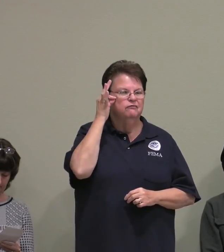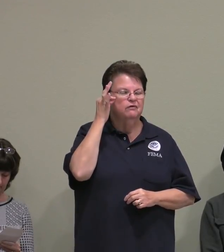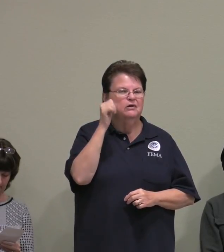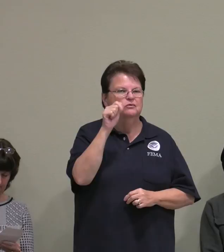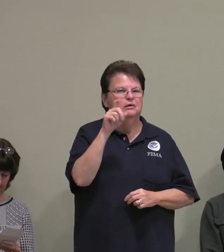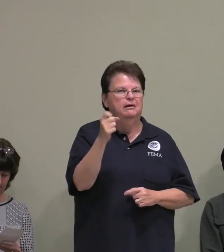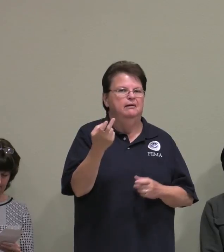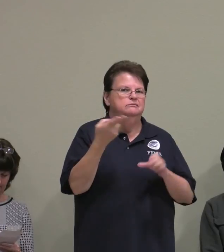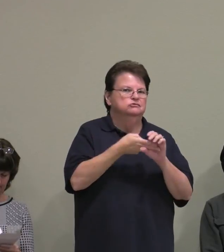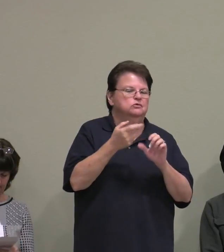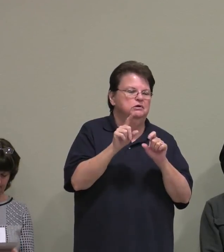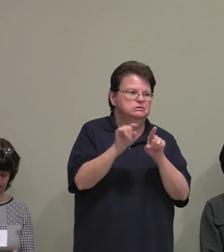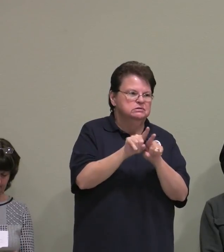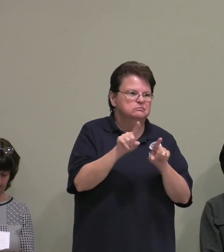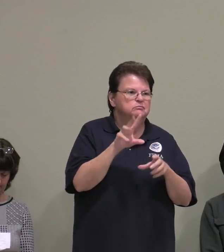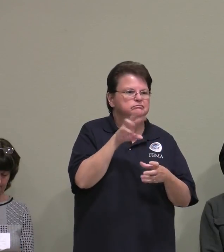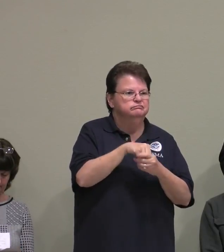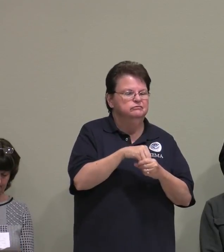on board as well.